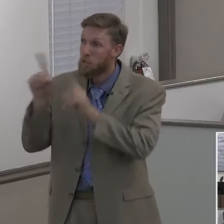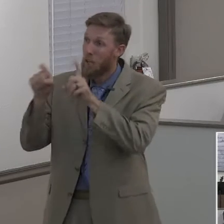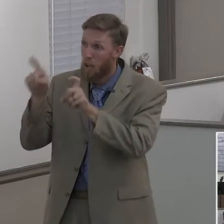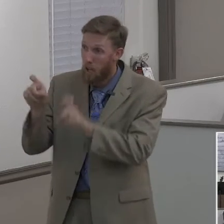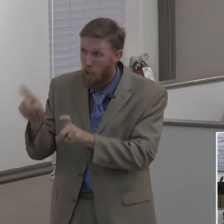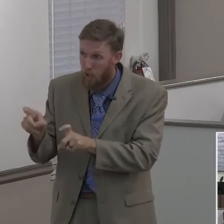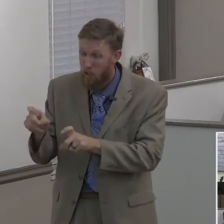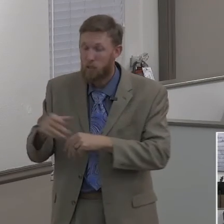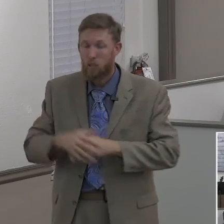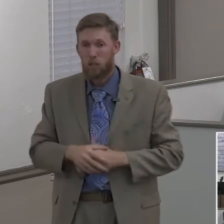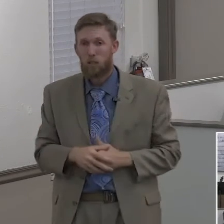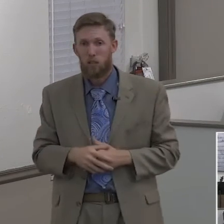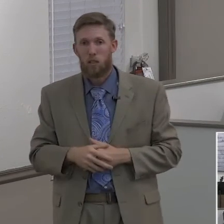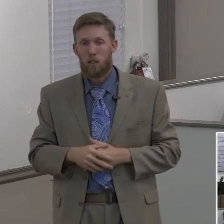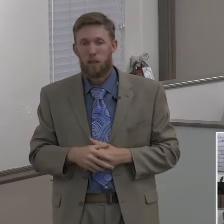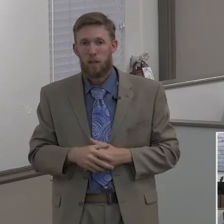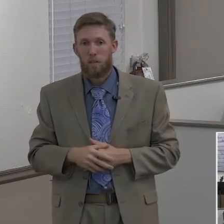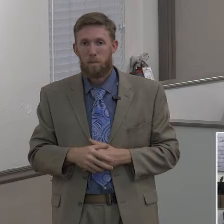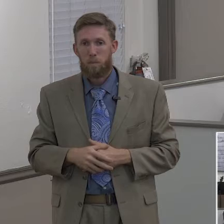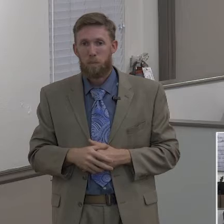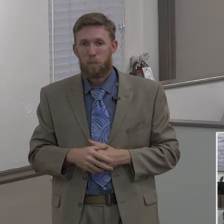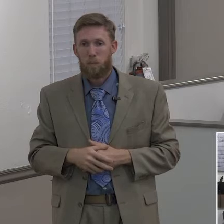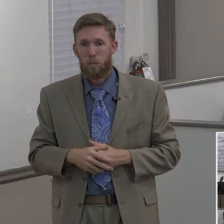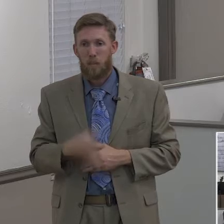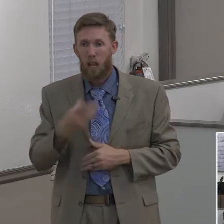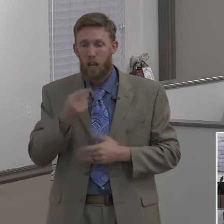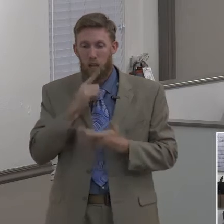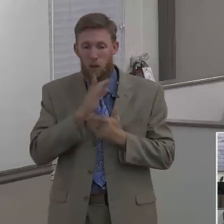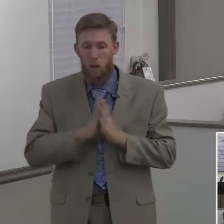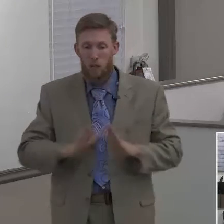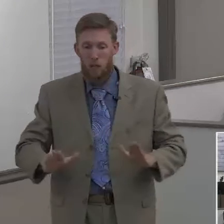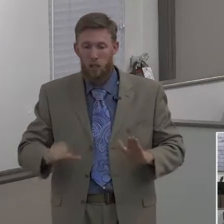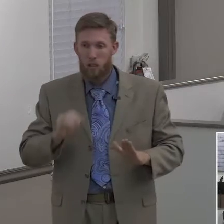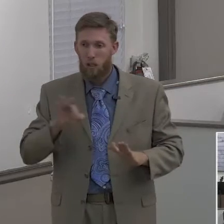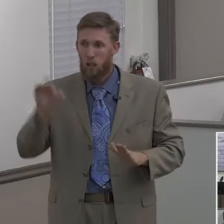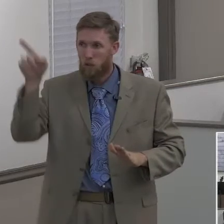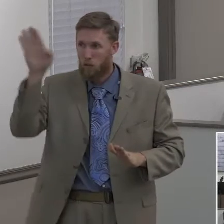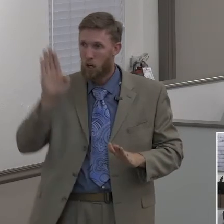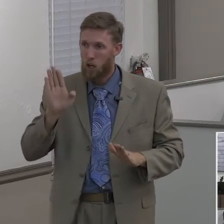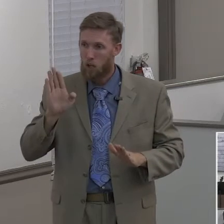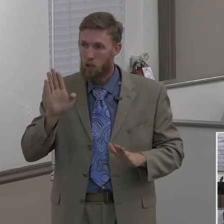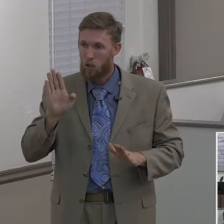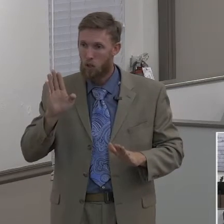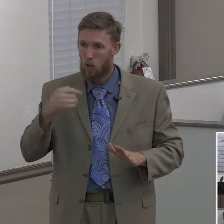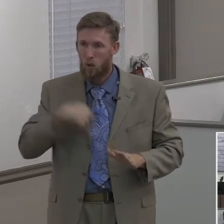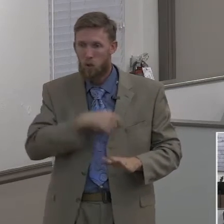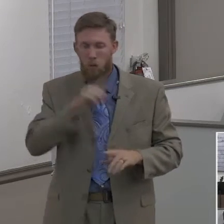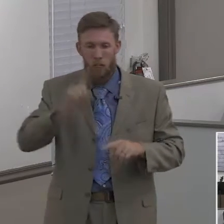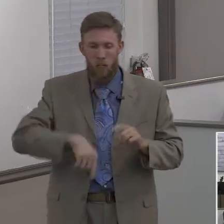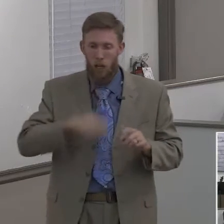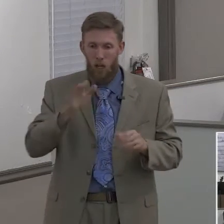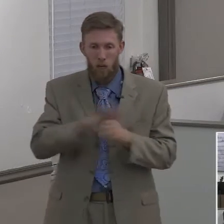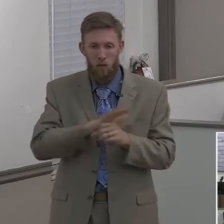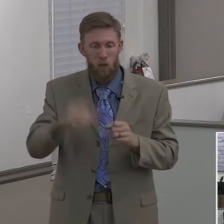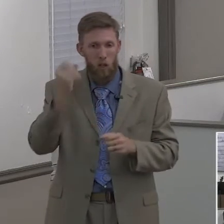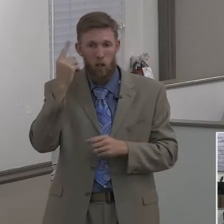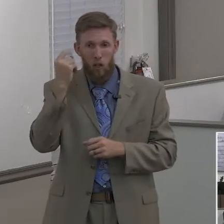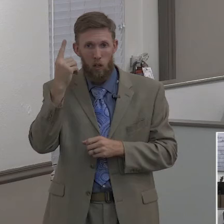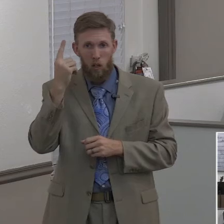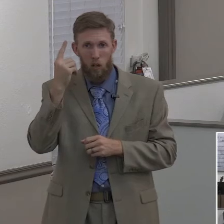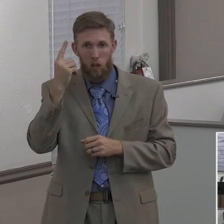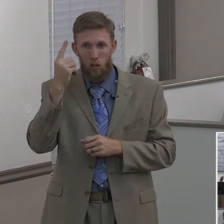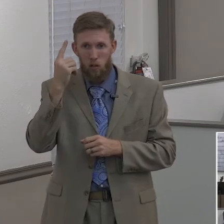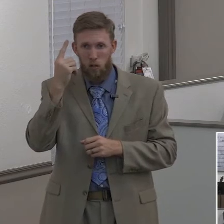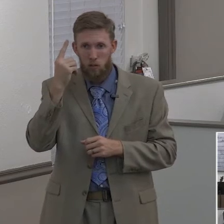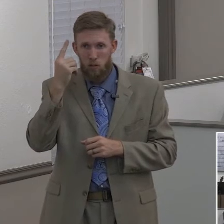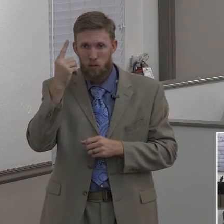And notice, I want you to hear verse 7, it says, and the peace of God, which passeth all